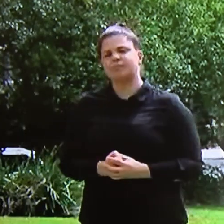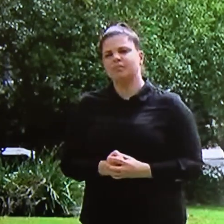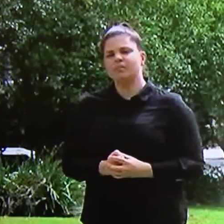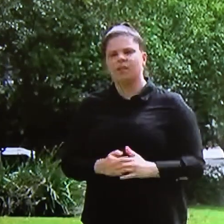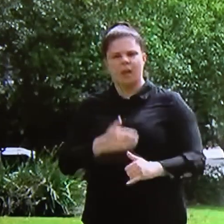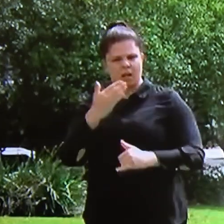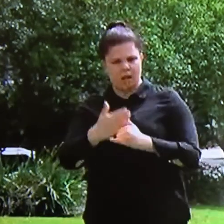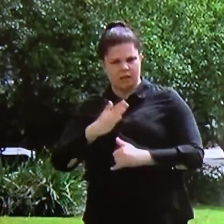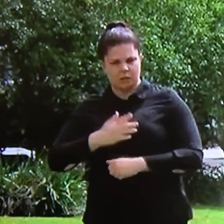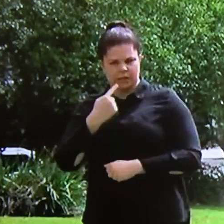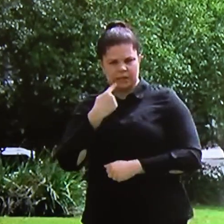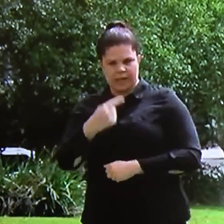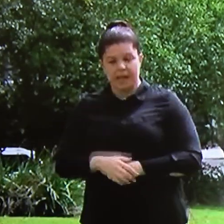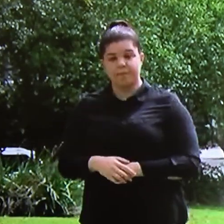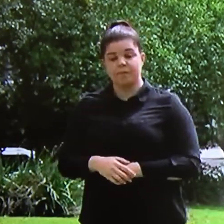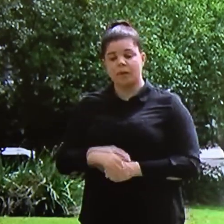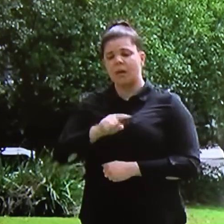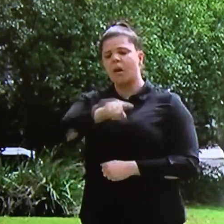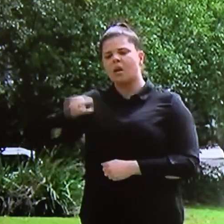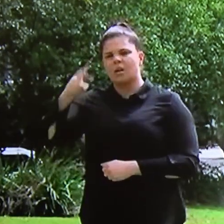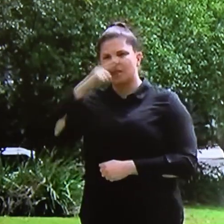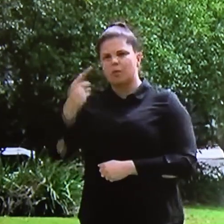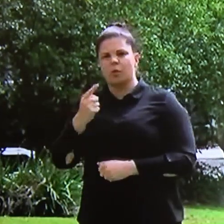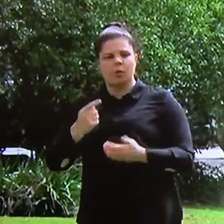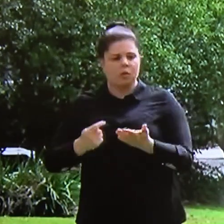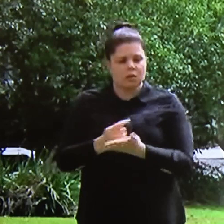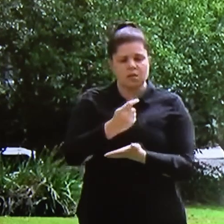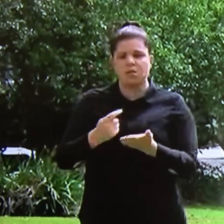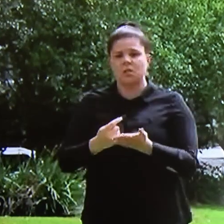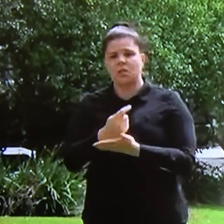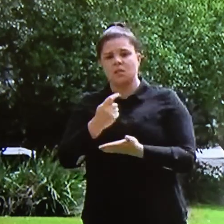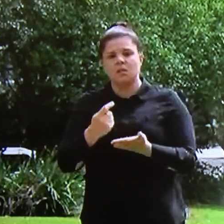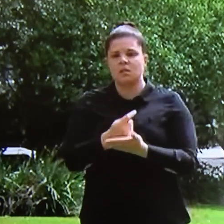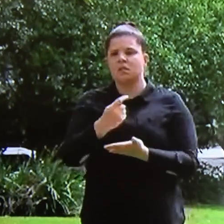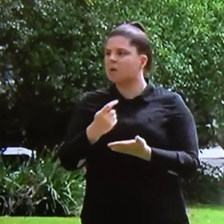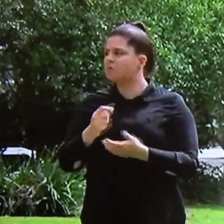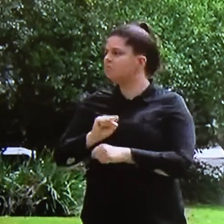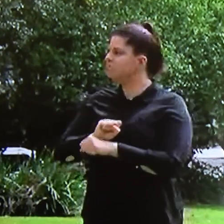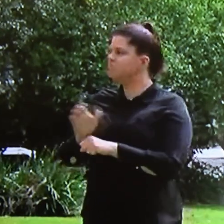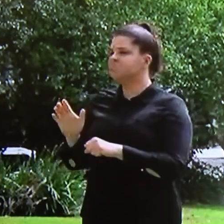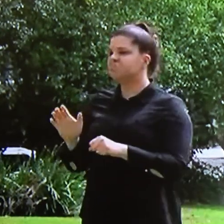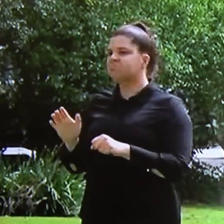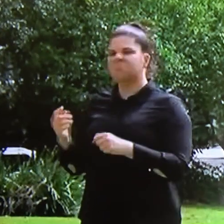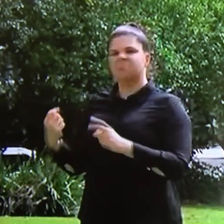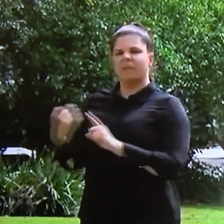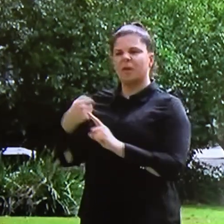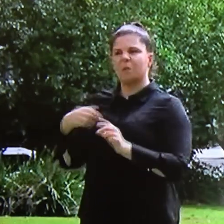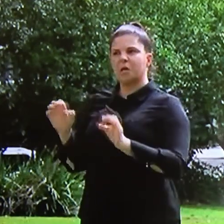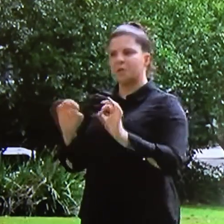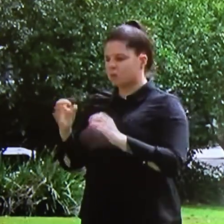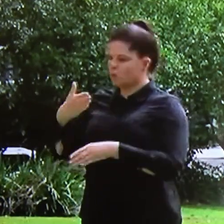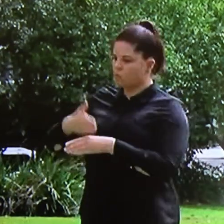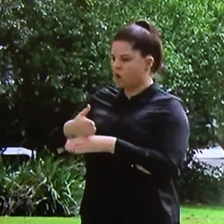for those tenants whose circumstances have not changed, their obligations have not changed as well, and they are